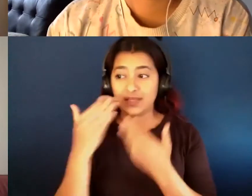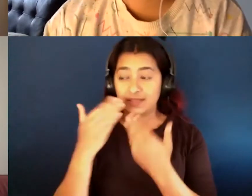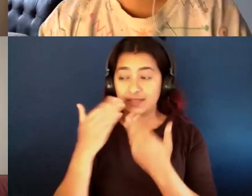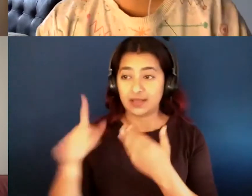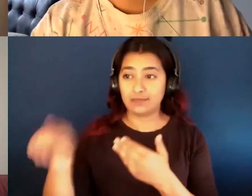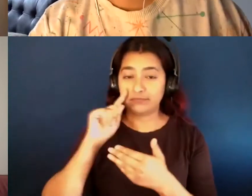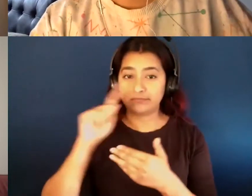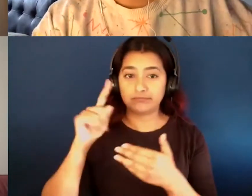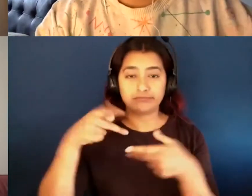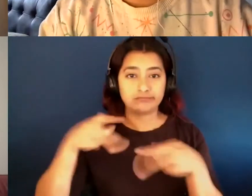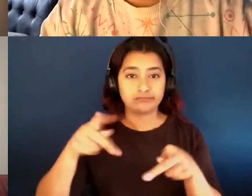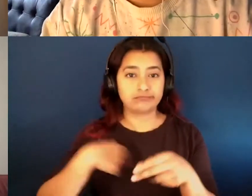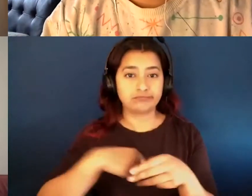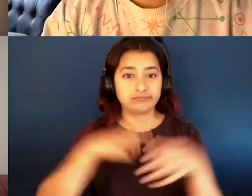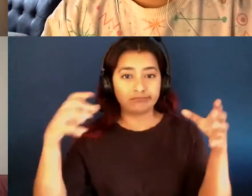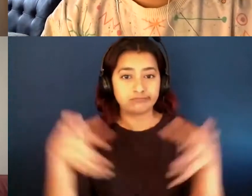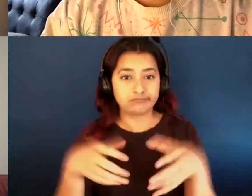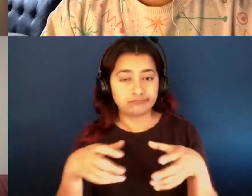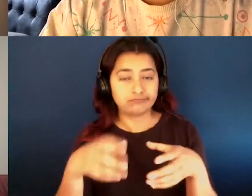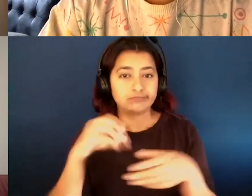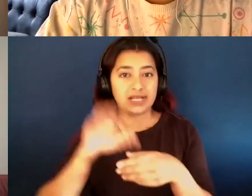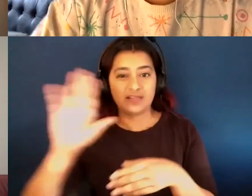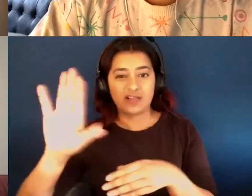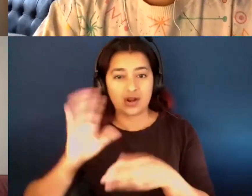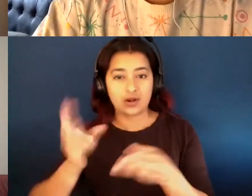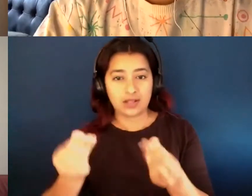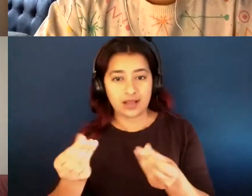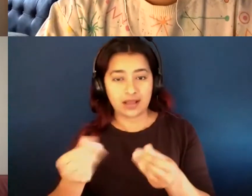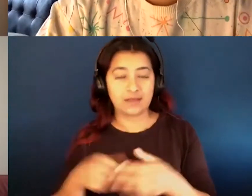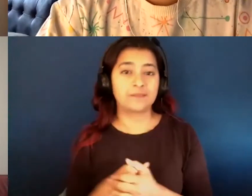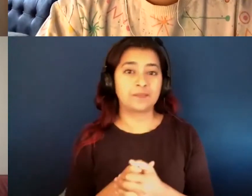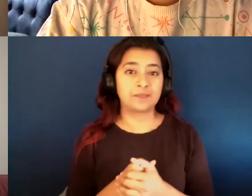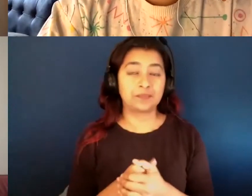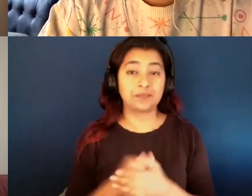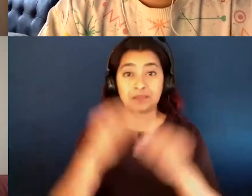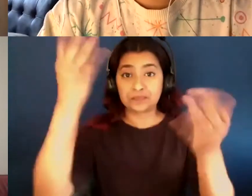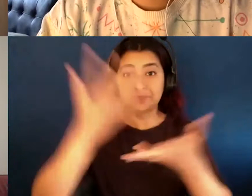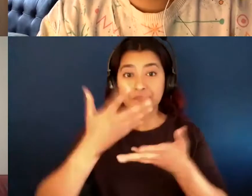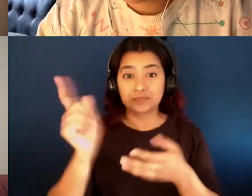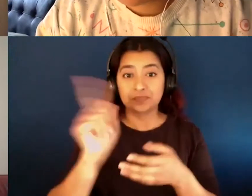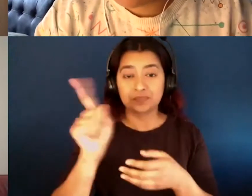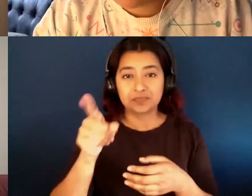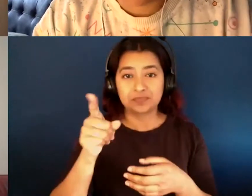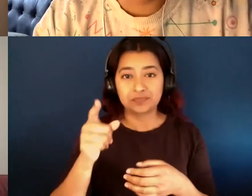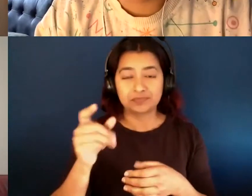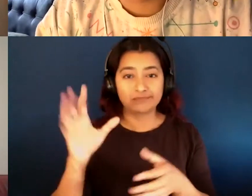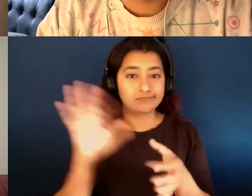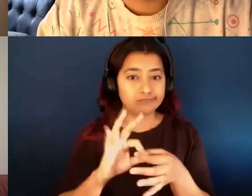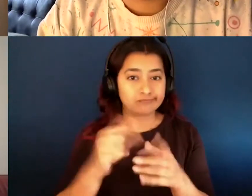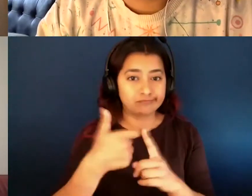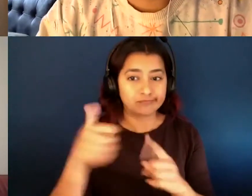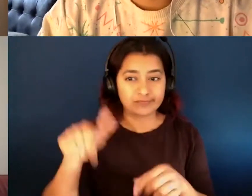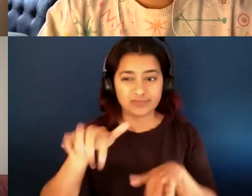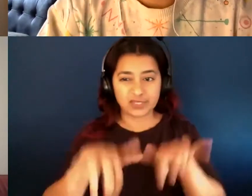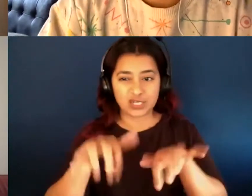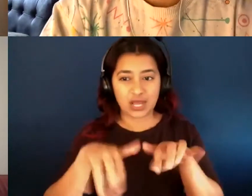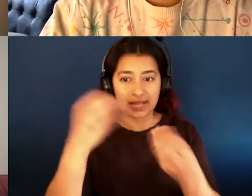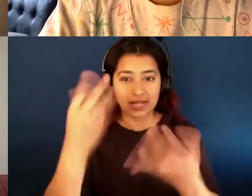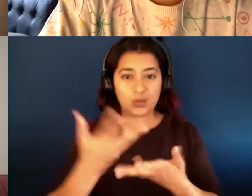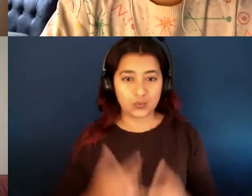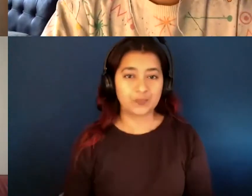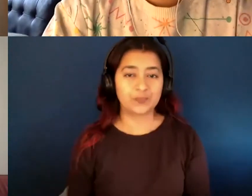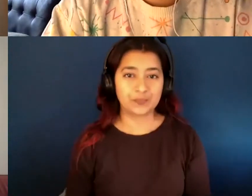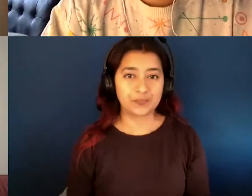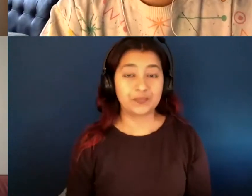meet based in their territory. Let us know where you are tuning in from in the chat. For those of you